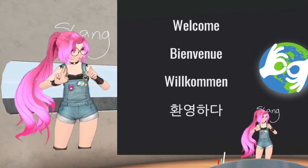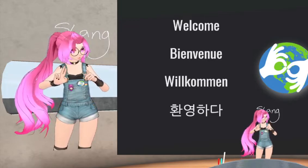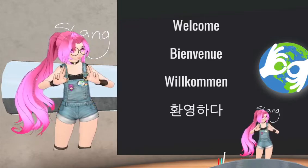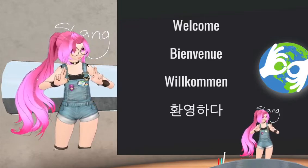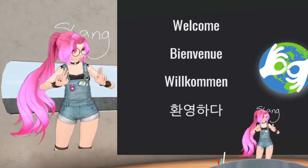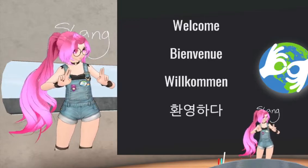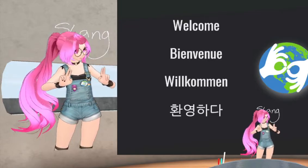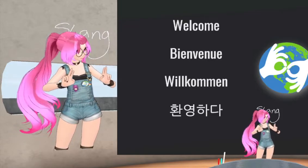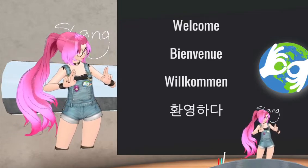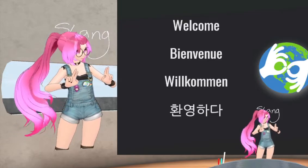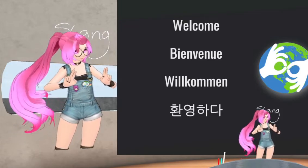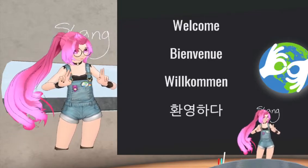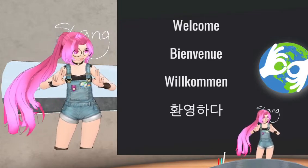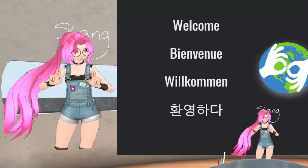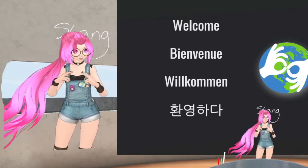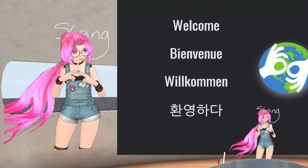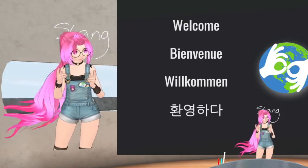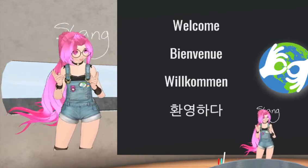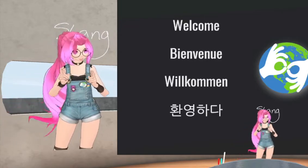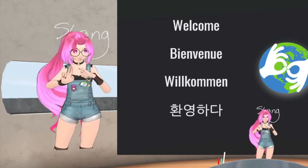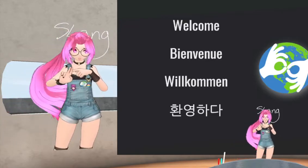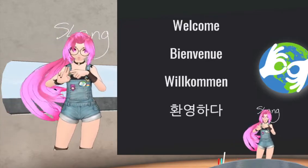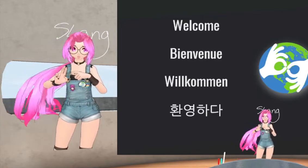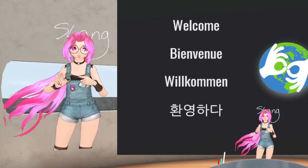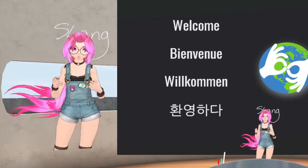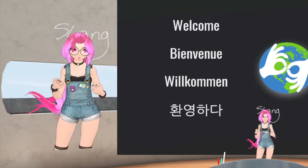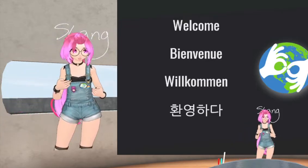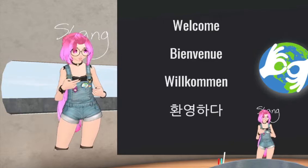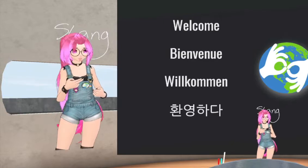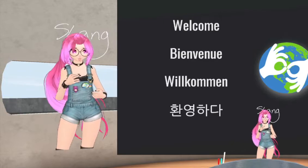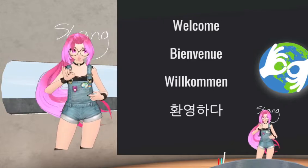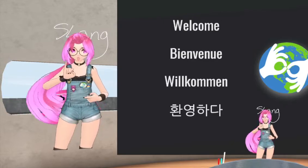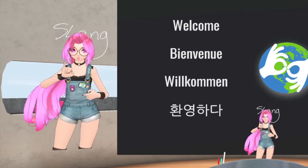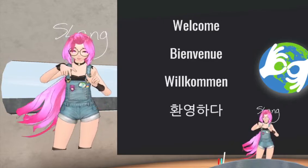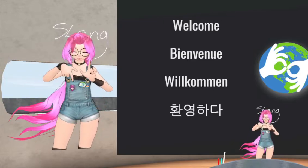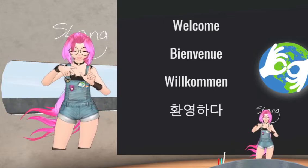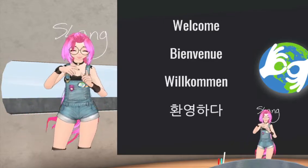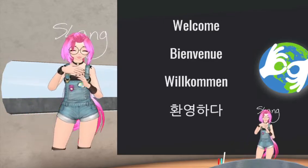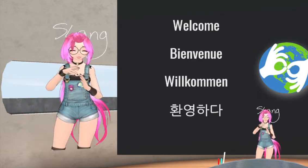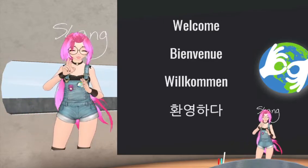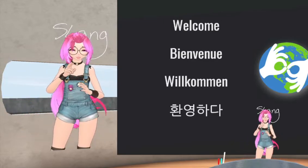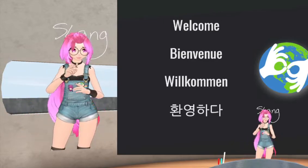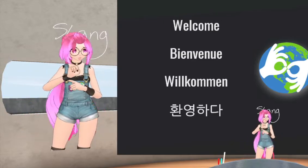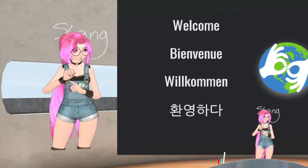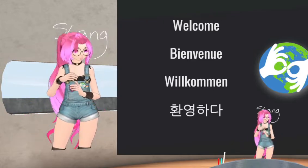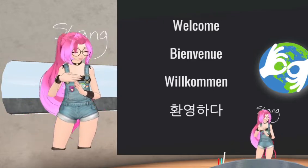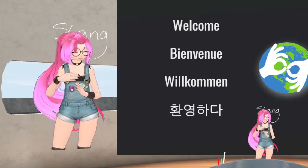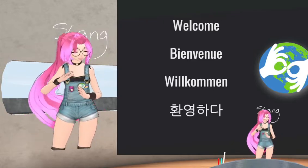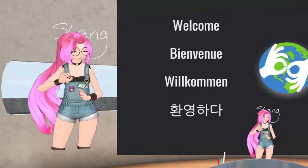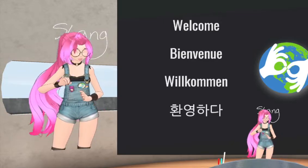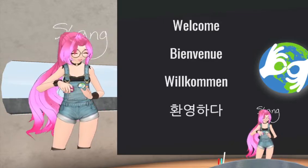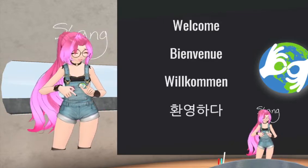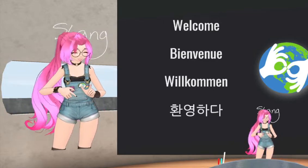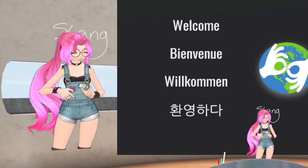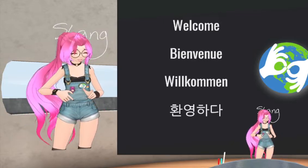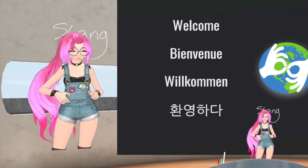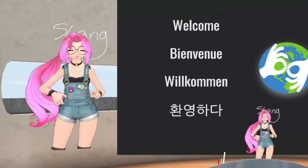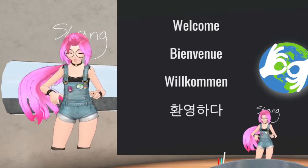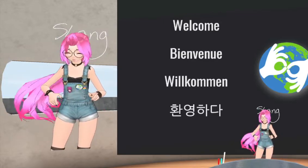a really great question. Does anyone have any questions or comments before we move on to some slang? Oh, excuse me,